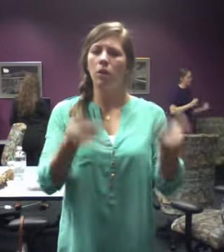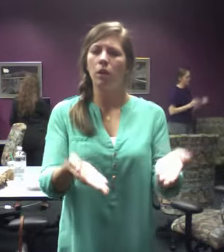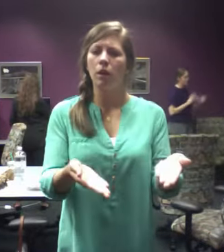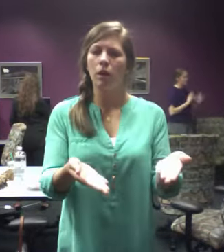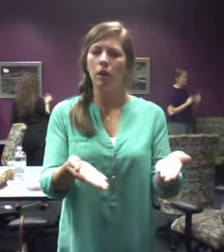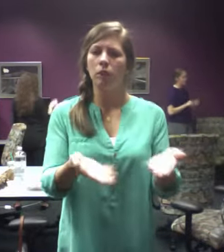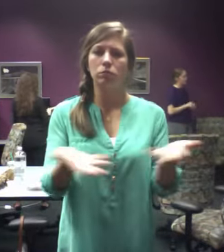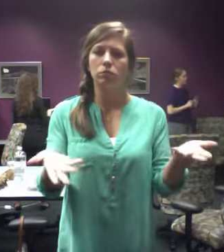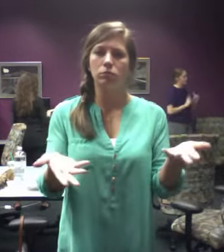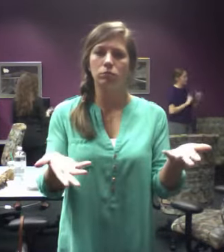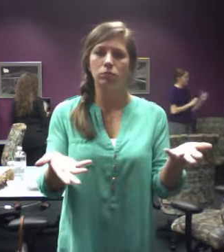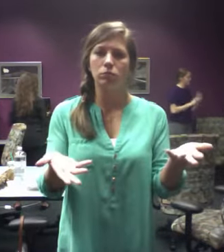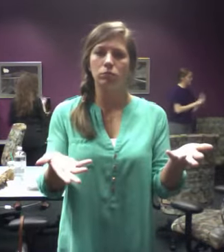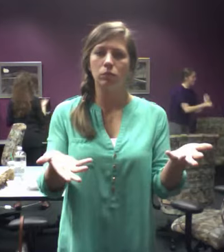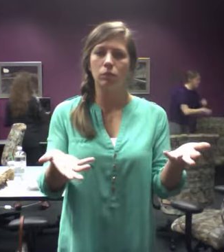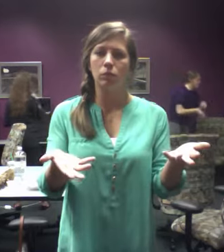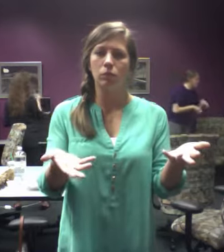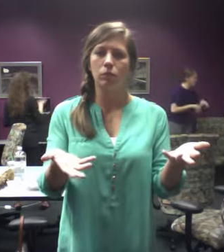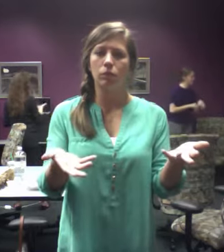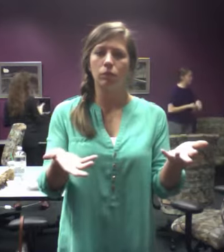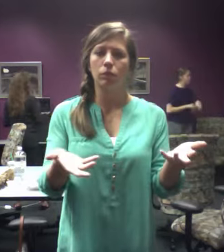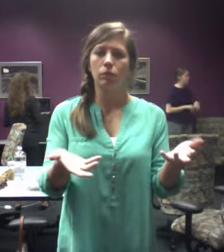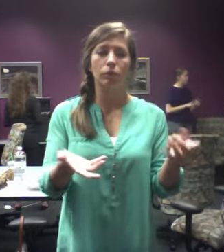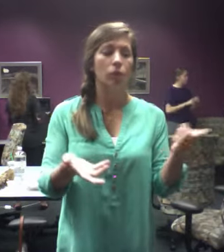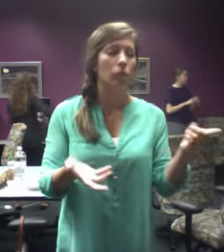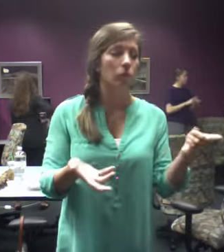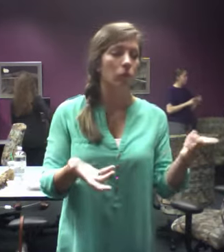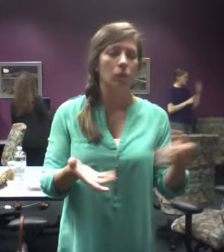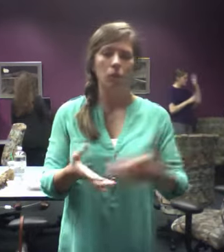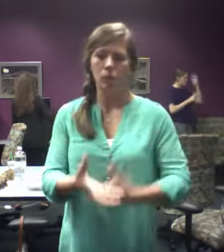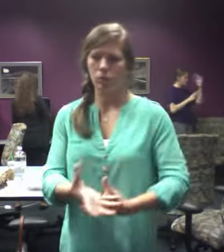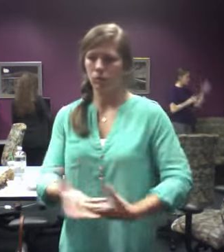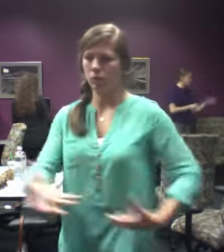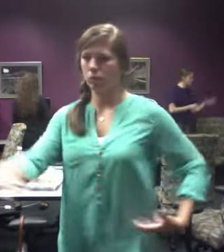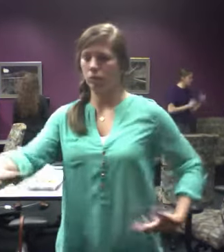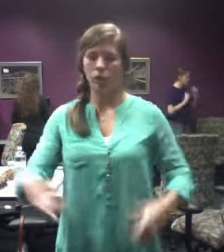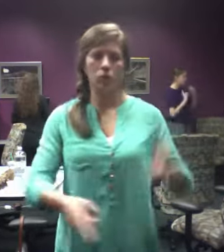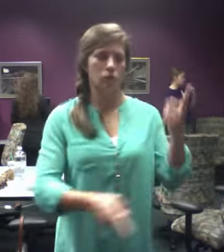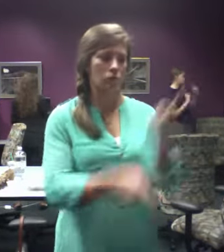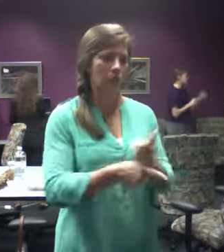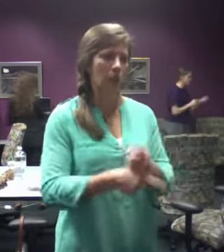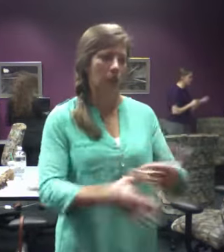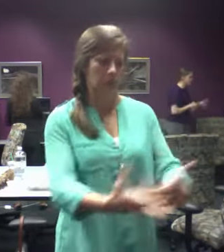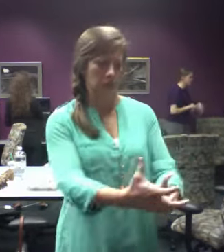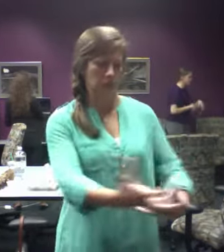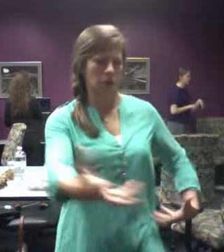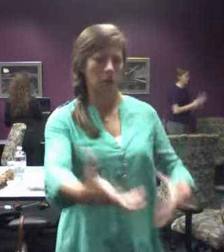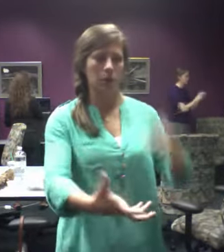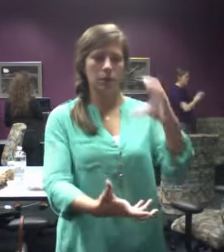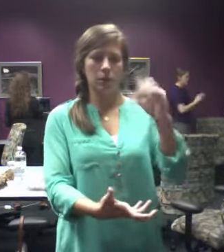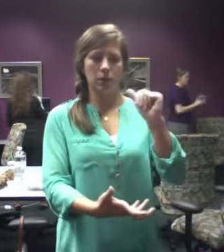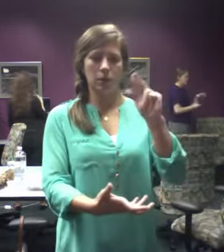The cannon. So here's where Henry Knox comes in. Henry Knox was someone who worked with Washington, and Washington